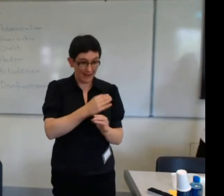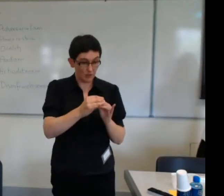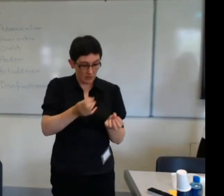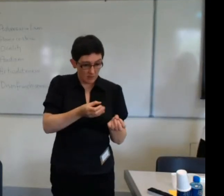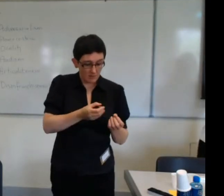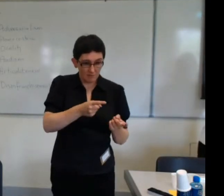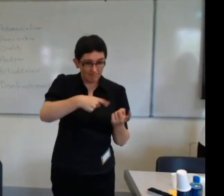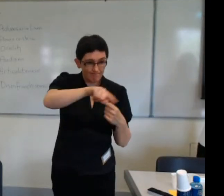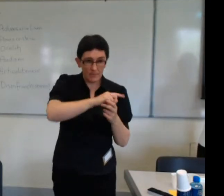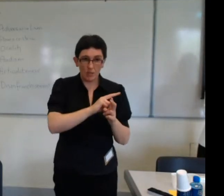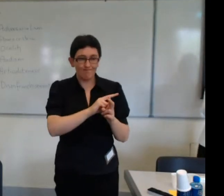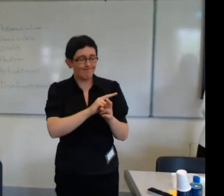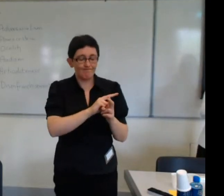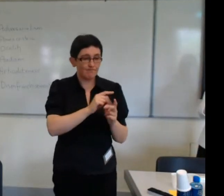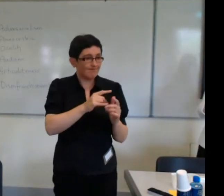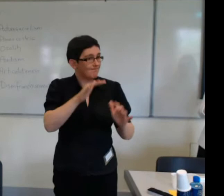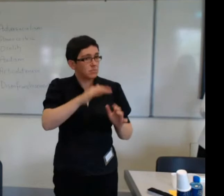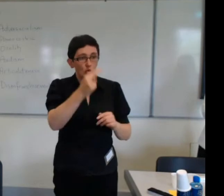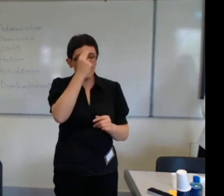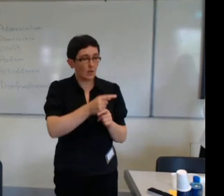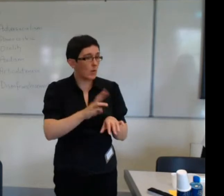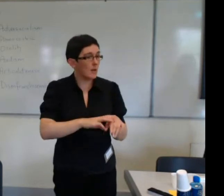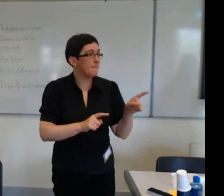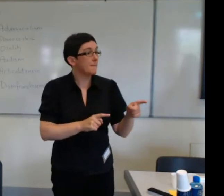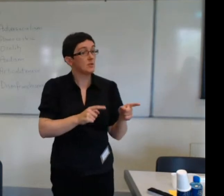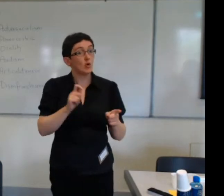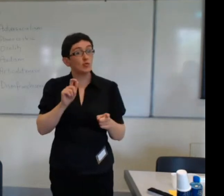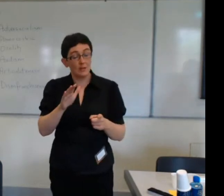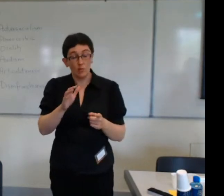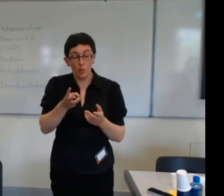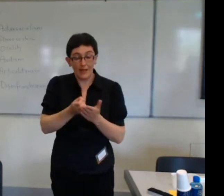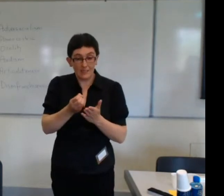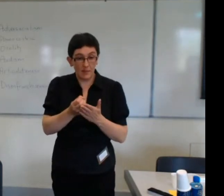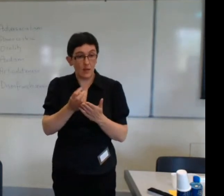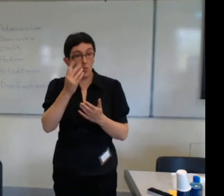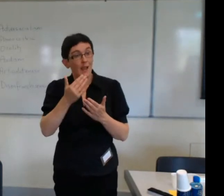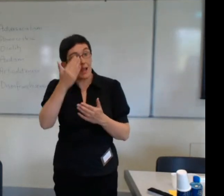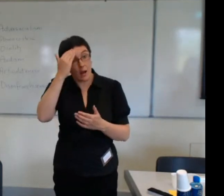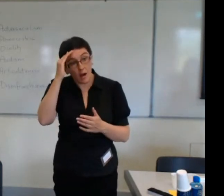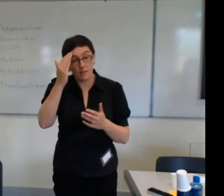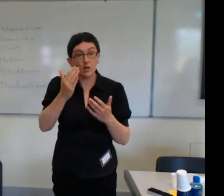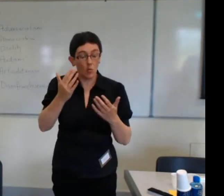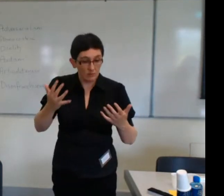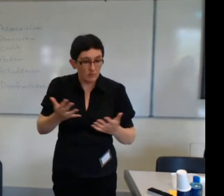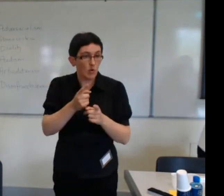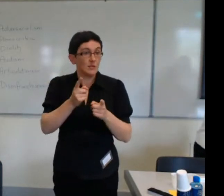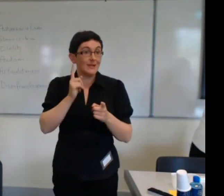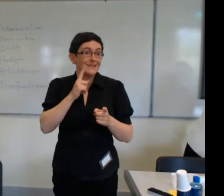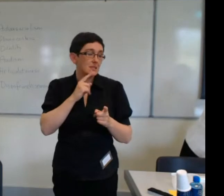why Teresa will tell you that in Ireland we're focusing in on trying to also develop capacity amongst deaf interpreters. But I